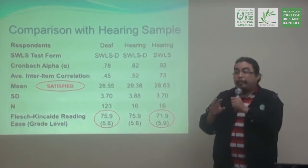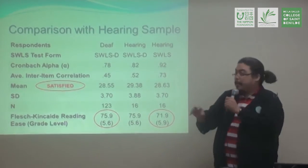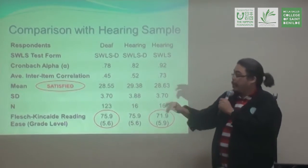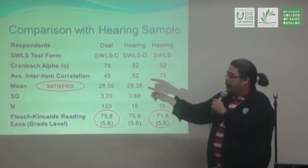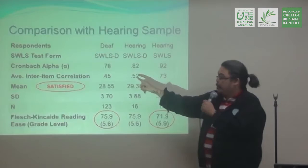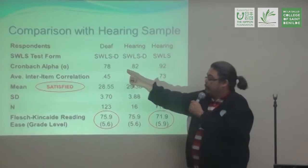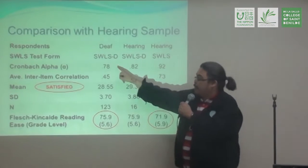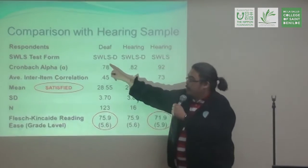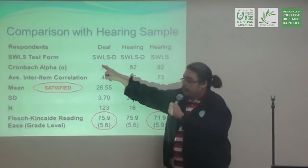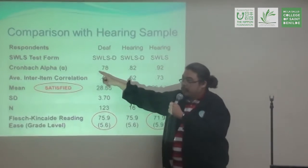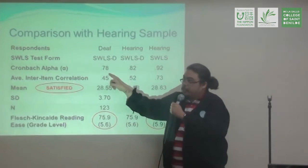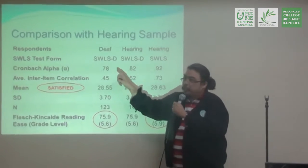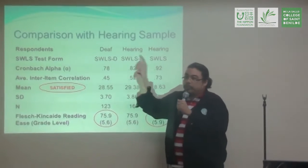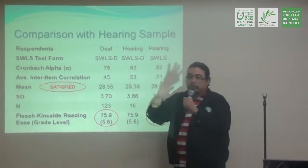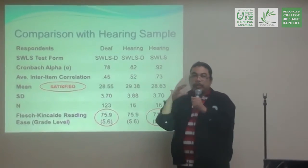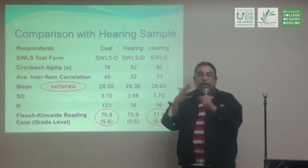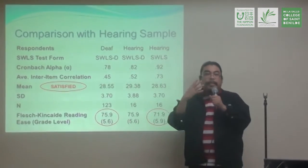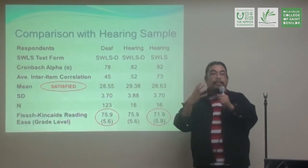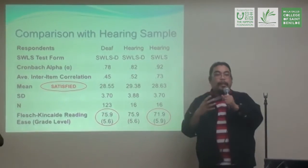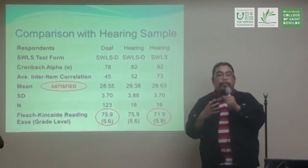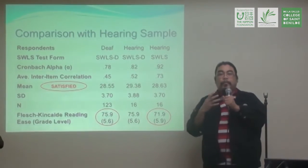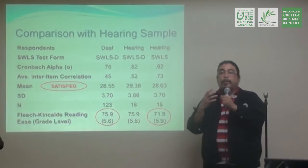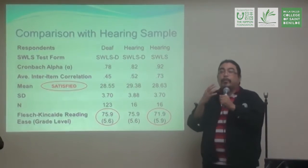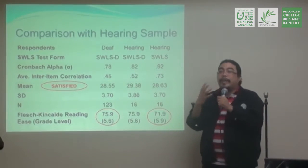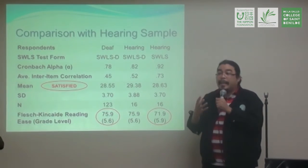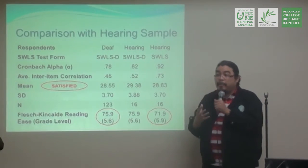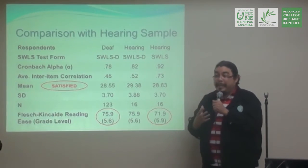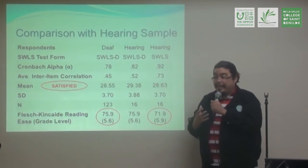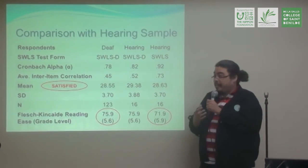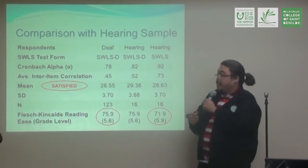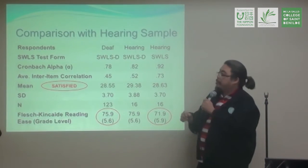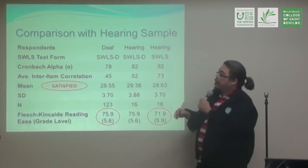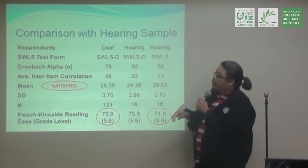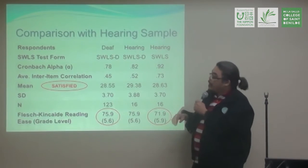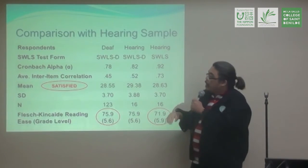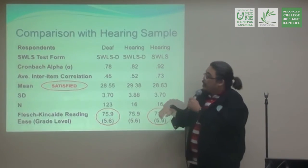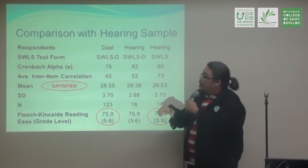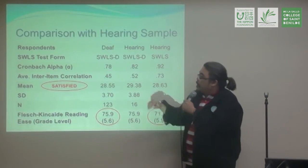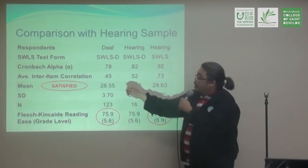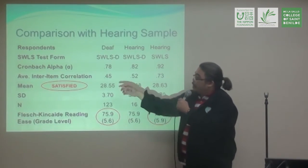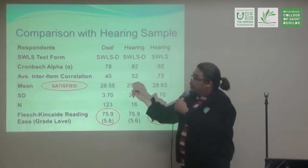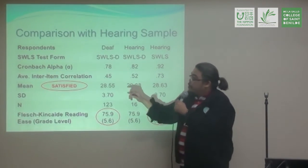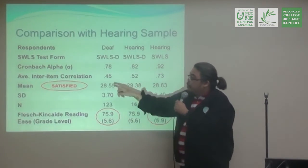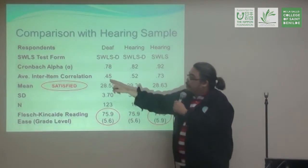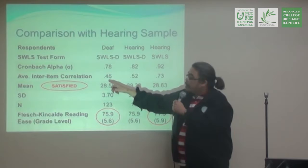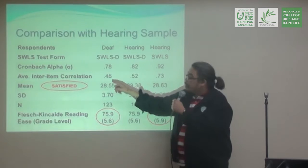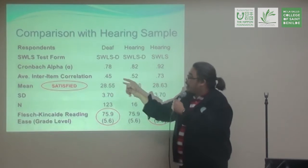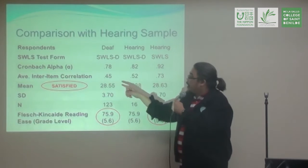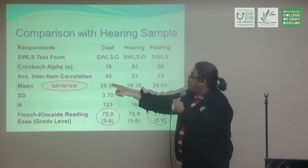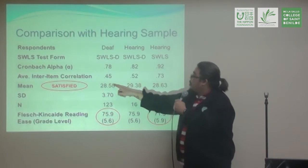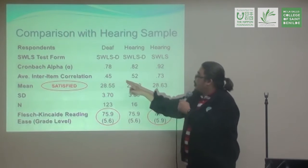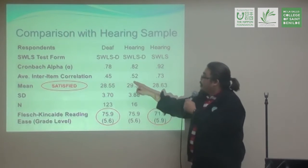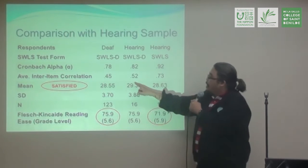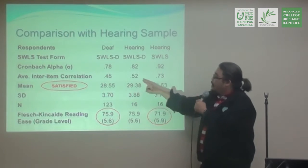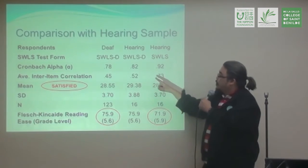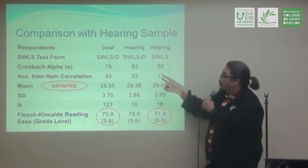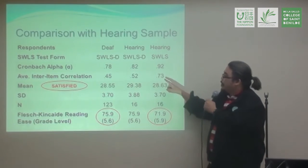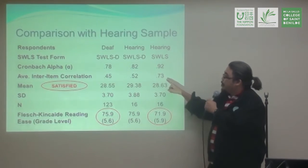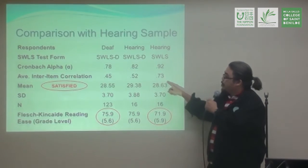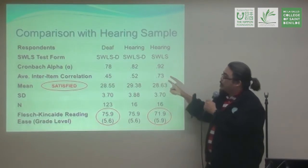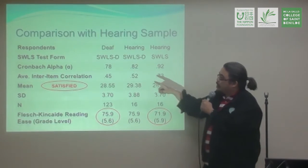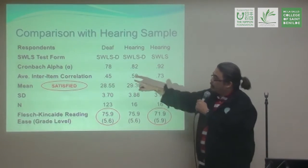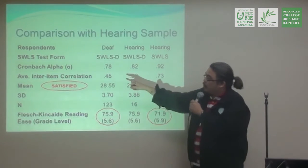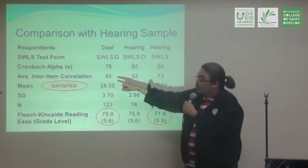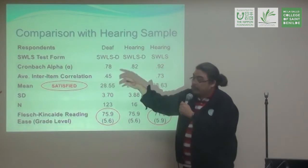It's acceptable. It shows an acceptable reliability. Now, in terms of inter-item